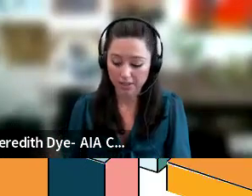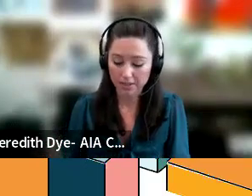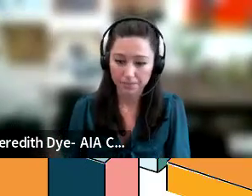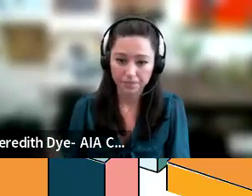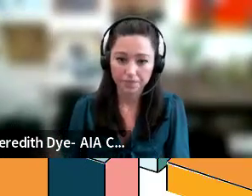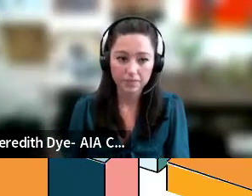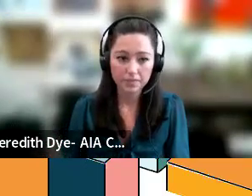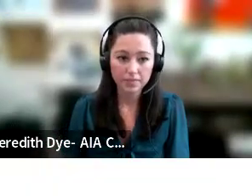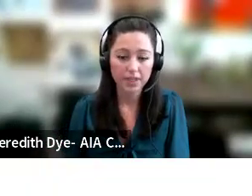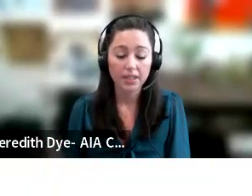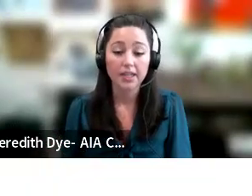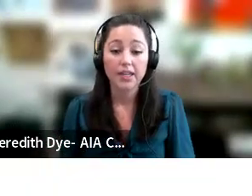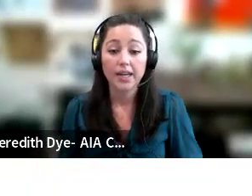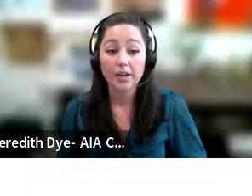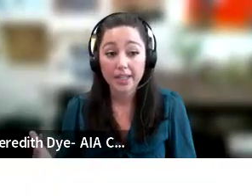an applicant.